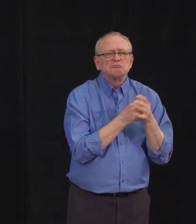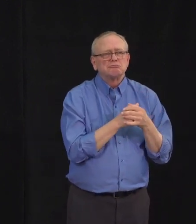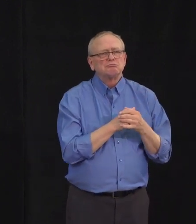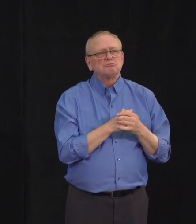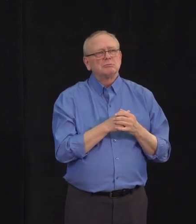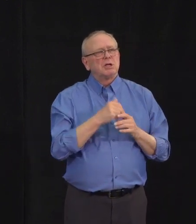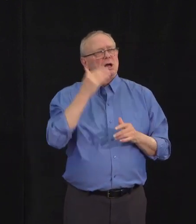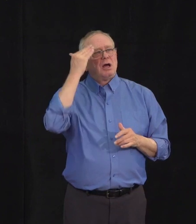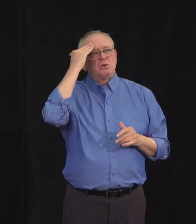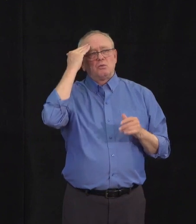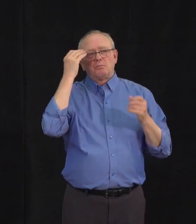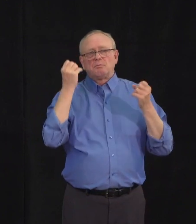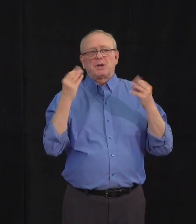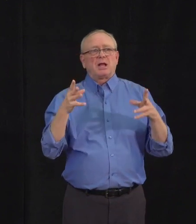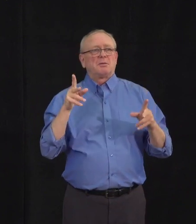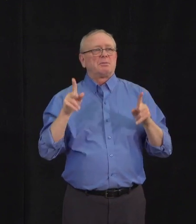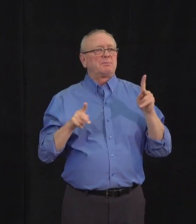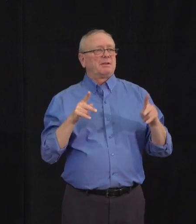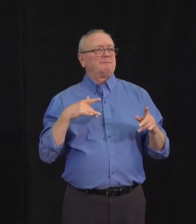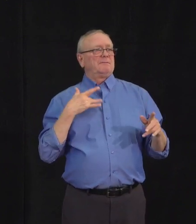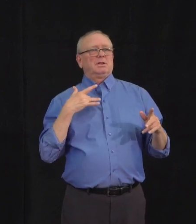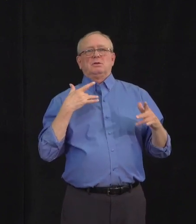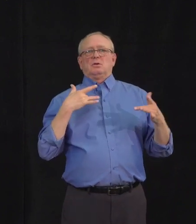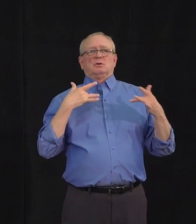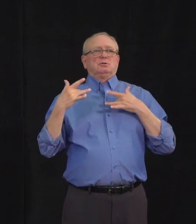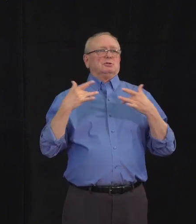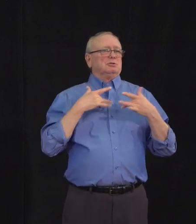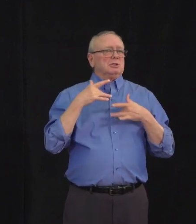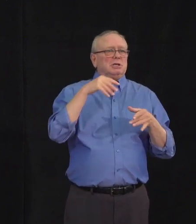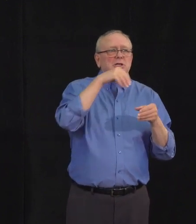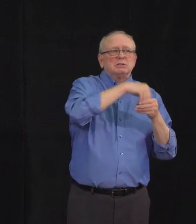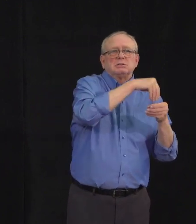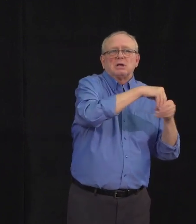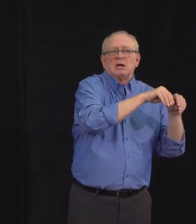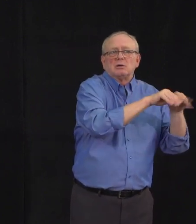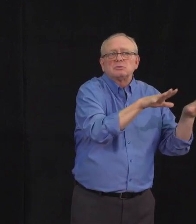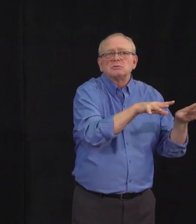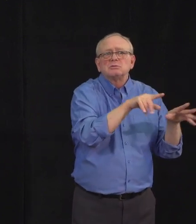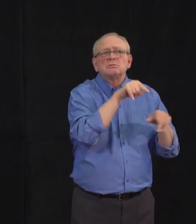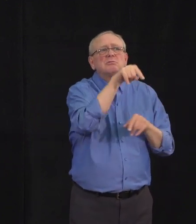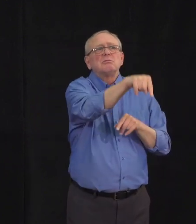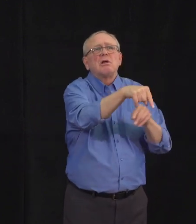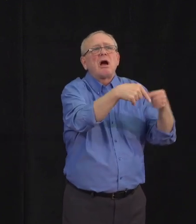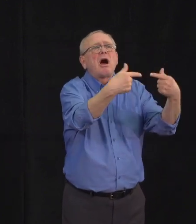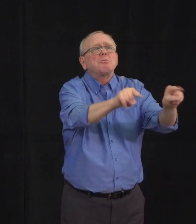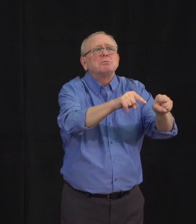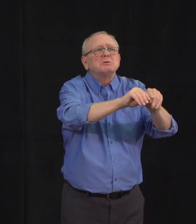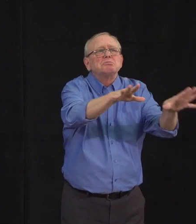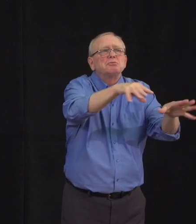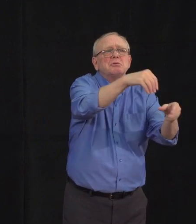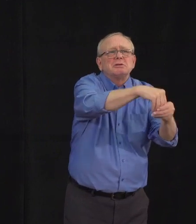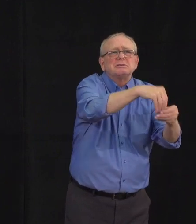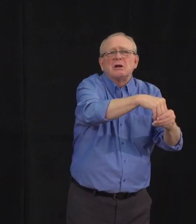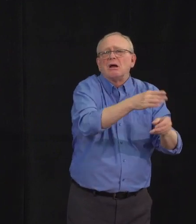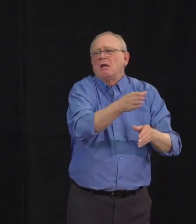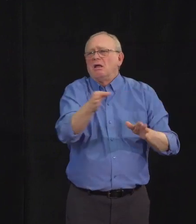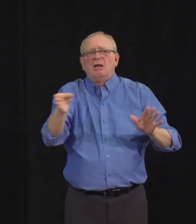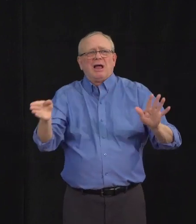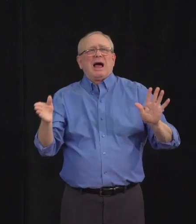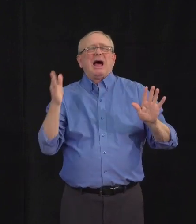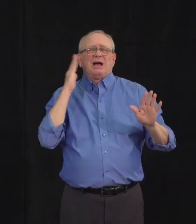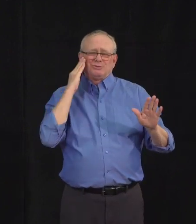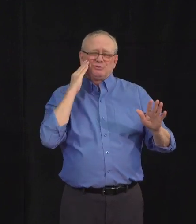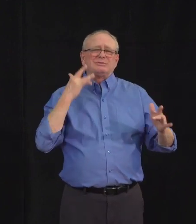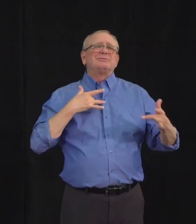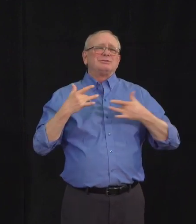Albertans. They are for me as well. I want to assure you that we have a comprehensive strategy in place, and aggressive outbreak measures